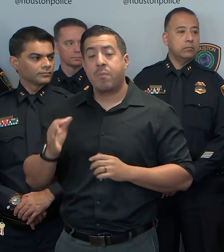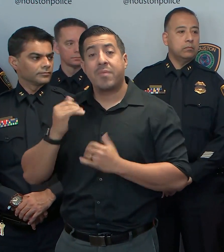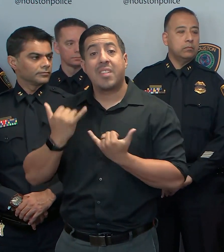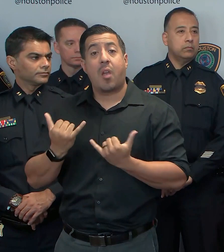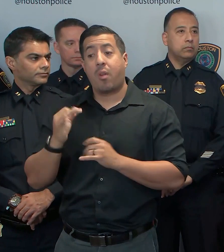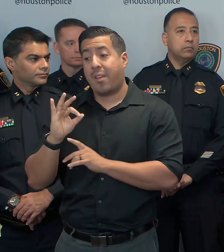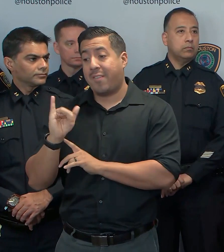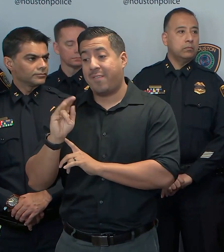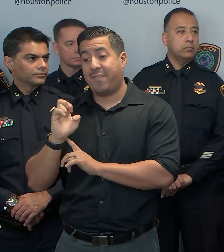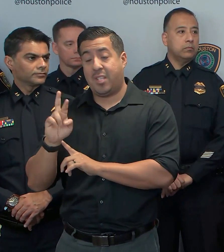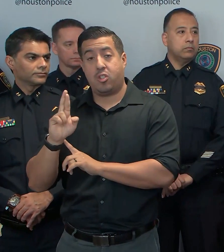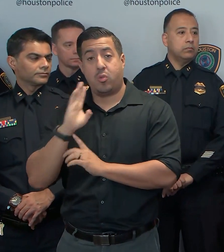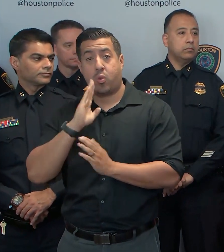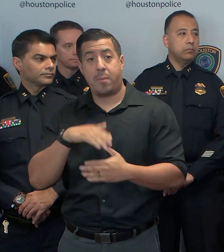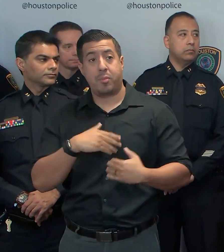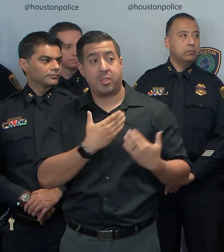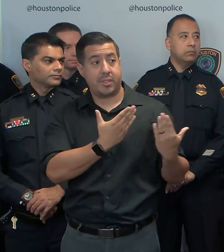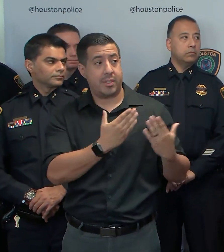present